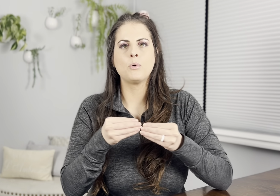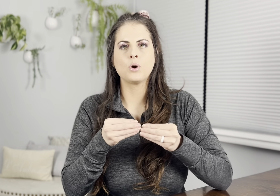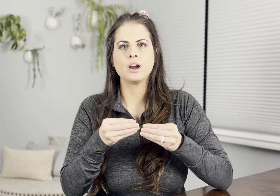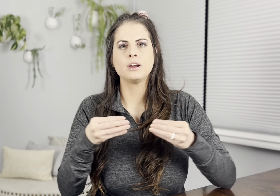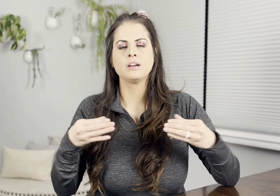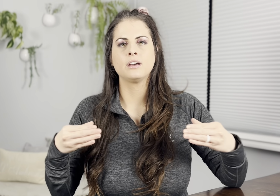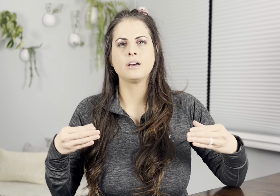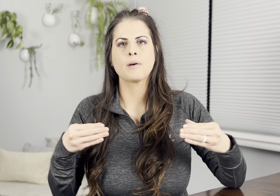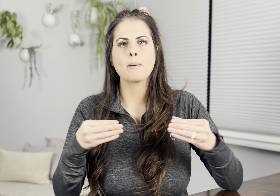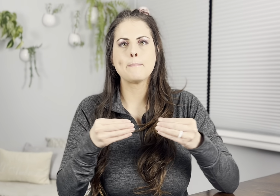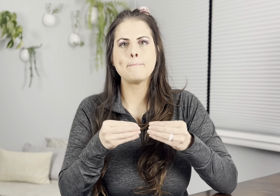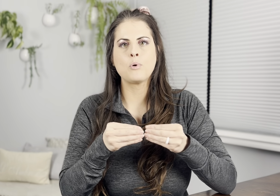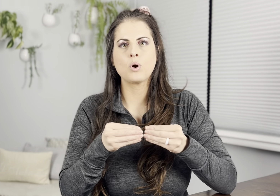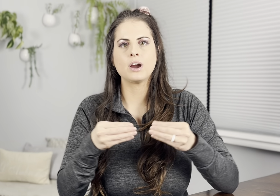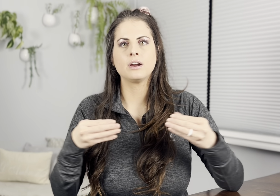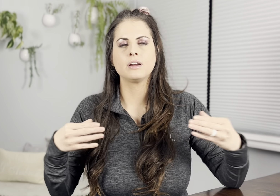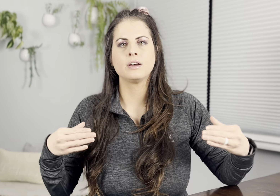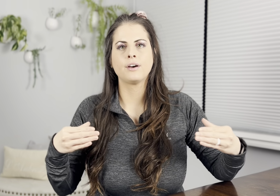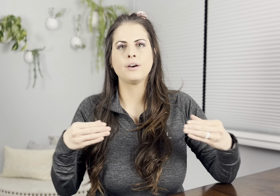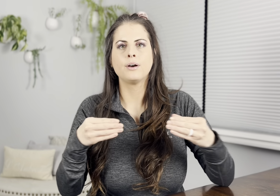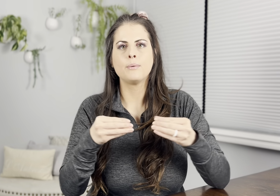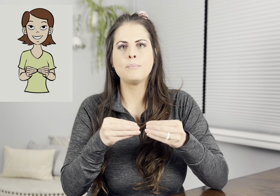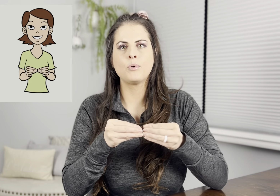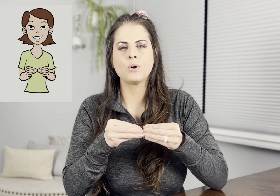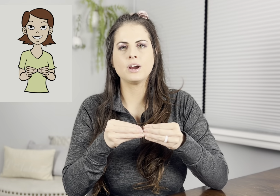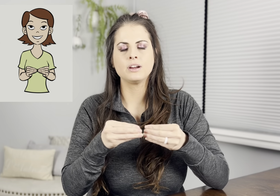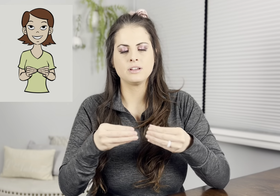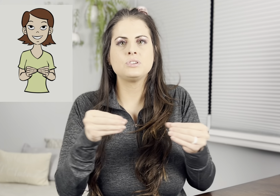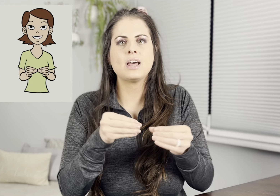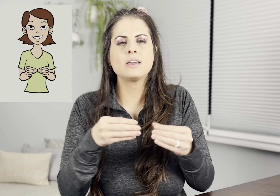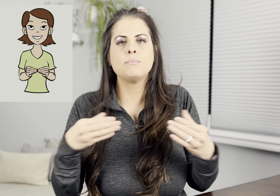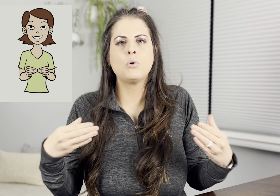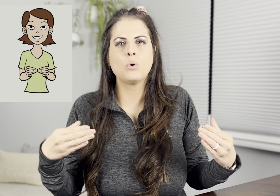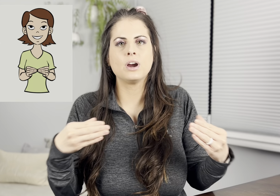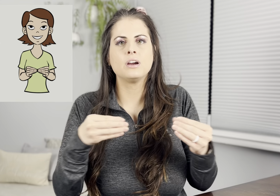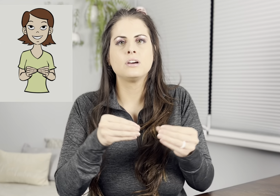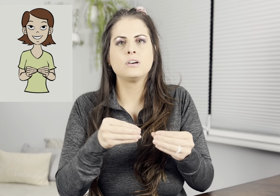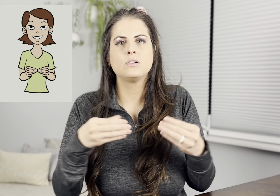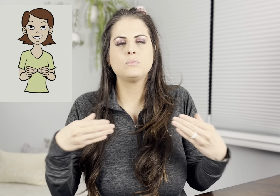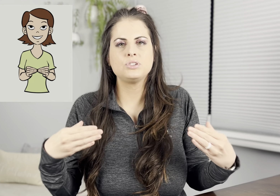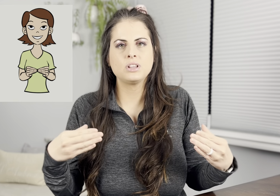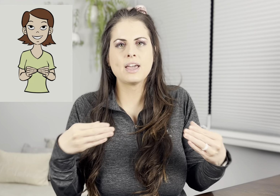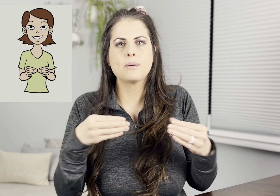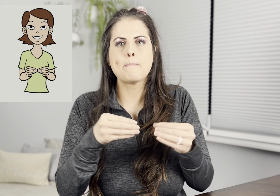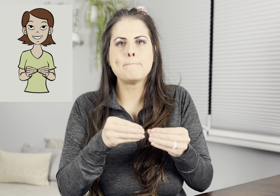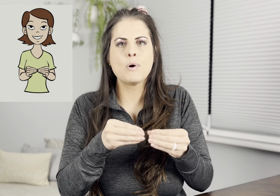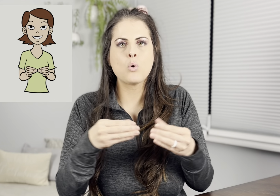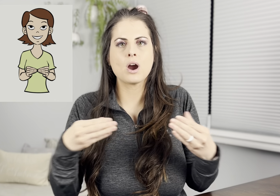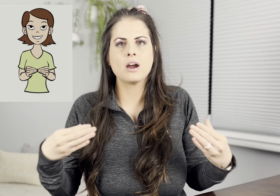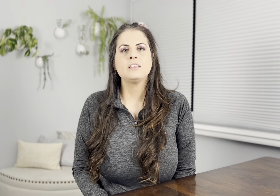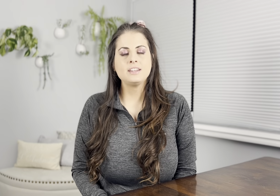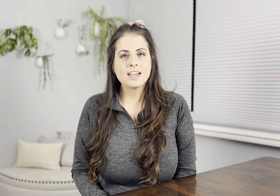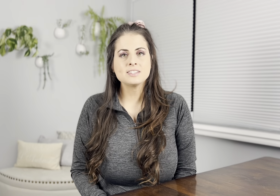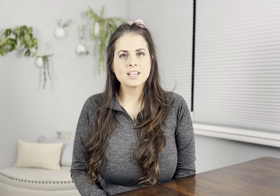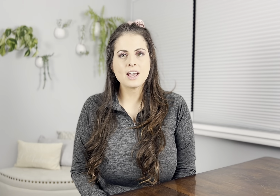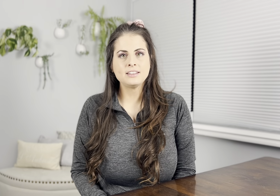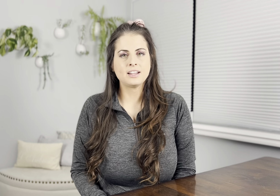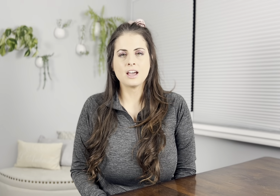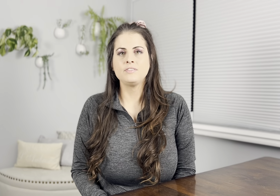More. More. More. Would you like more? Would you like more? The next sign that I feel